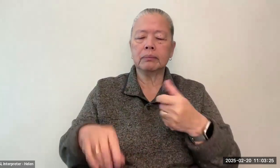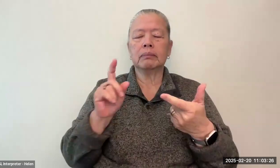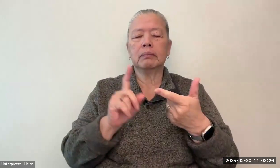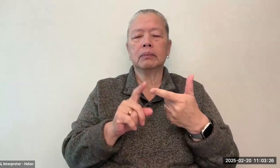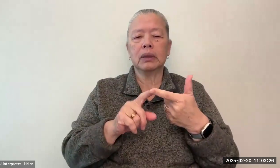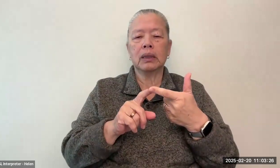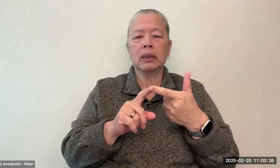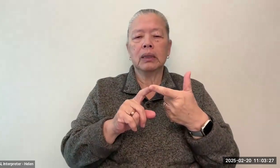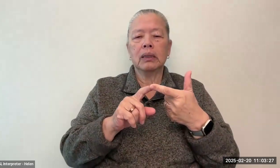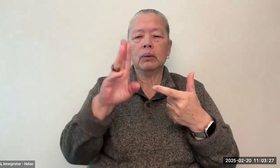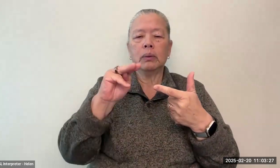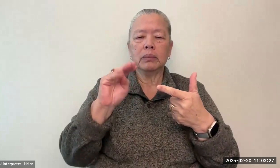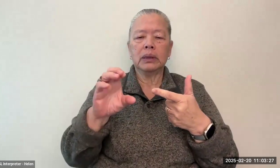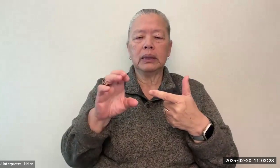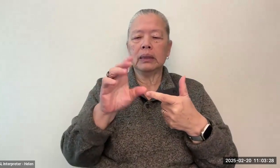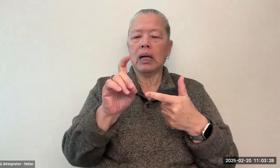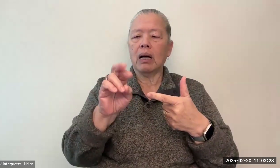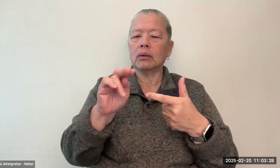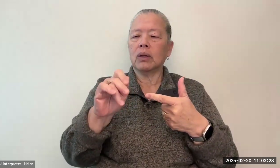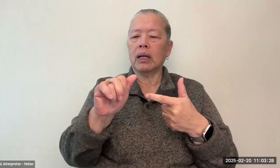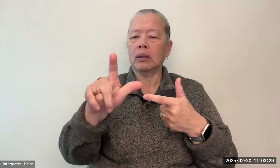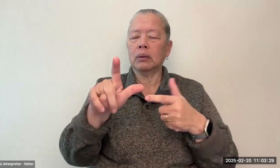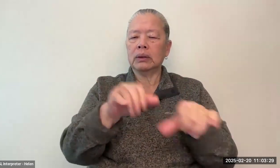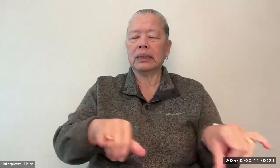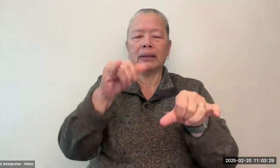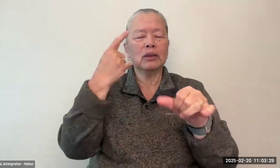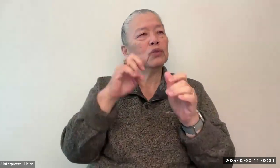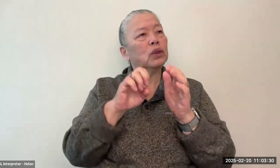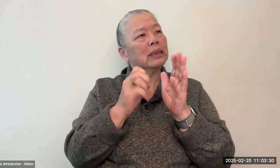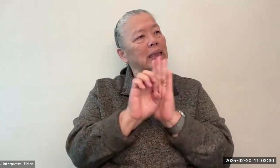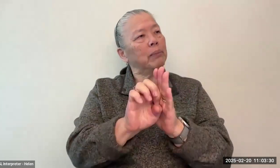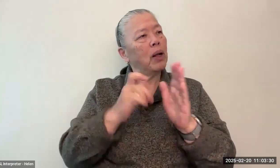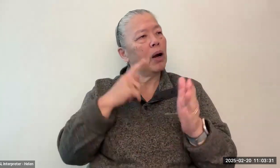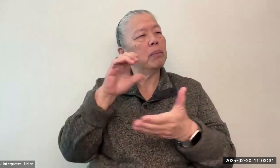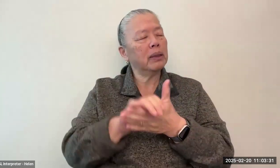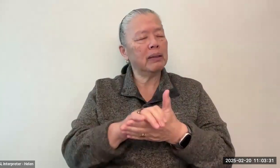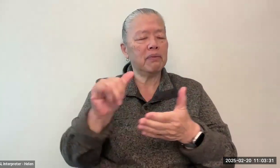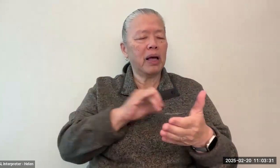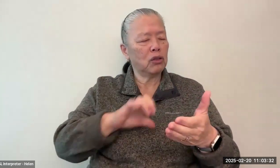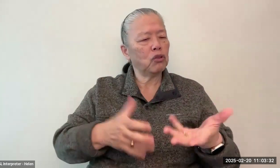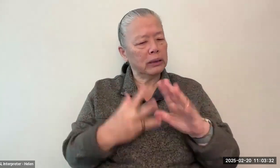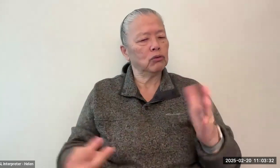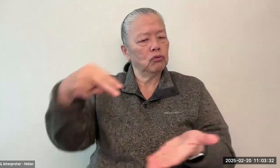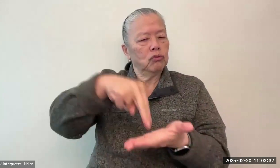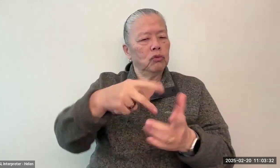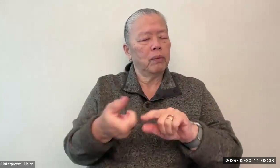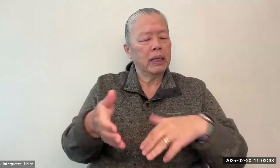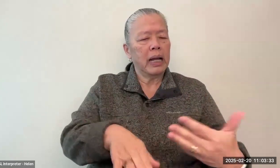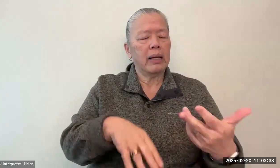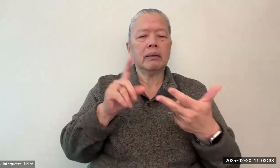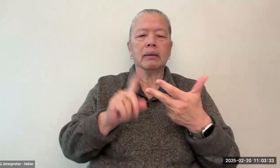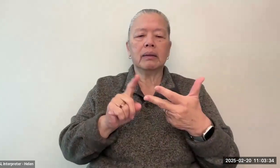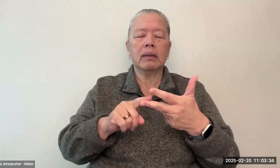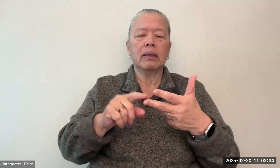denomination's doctrinal standards, such as our belief in Christ's resurrection, our statements on the ministry of all Christians and the